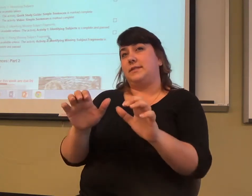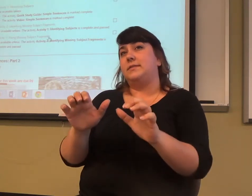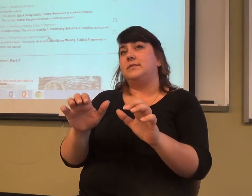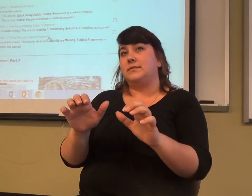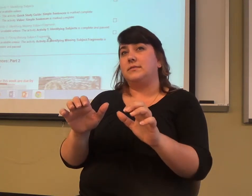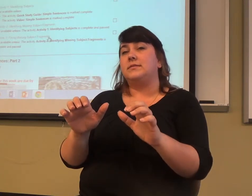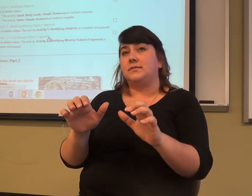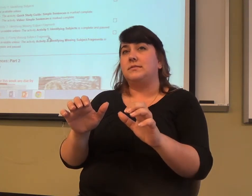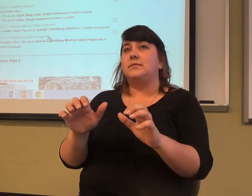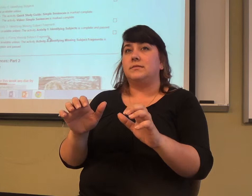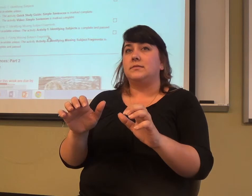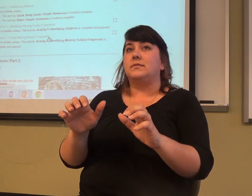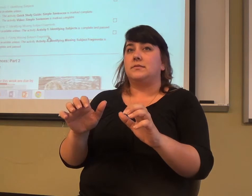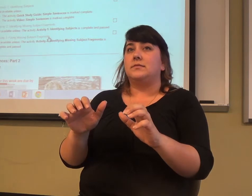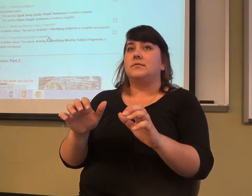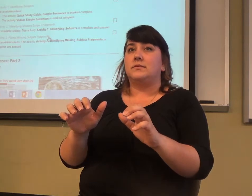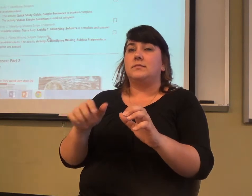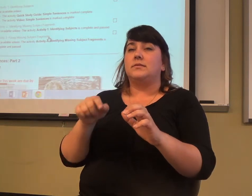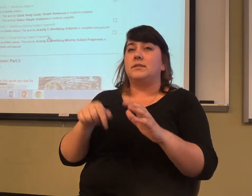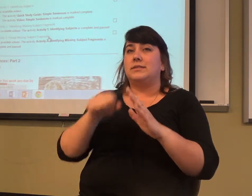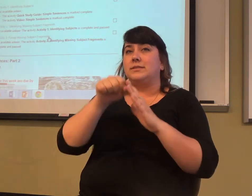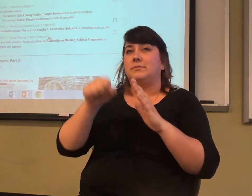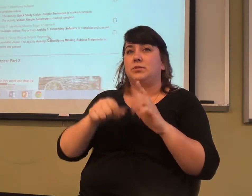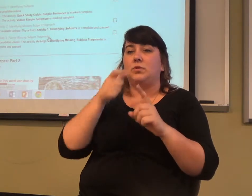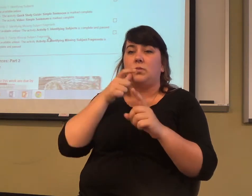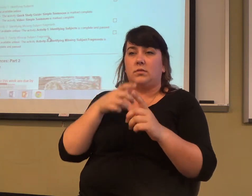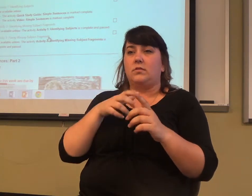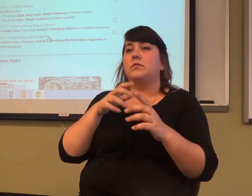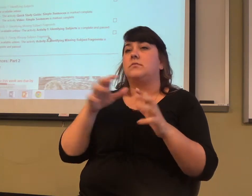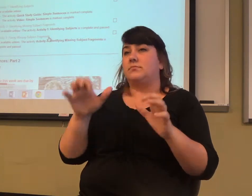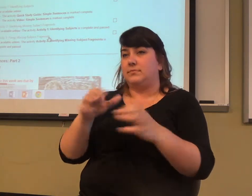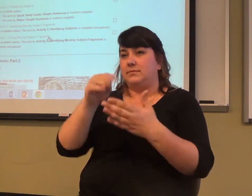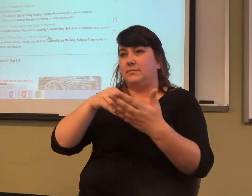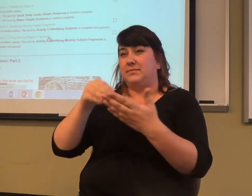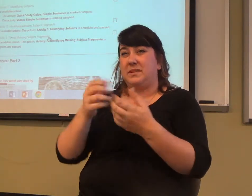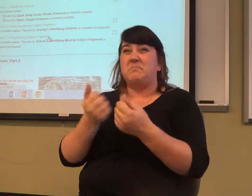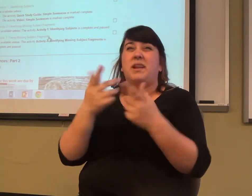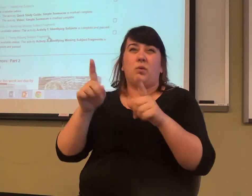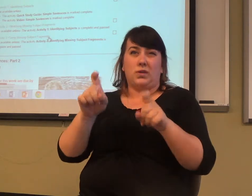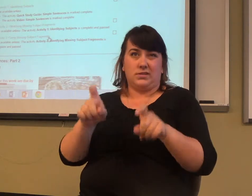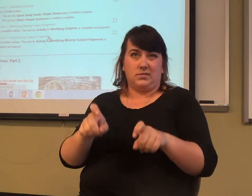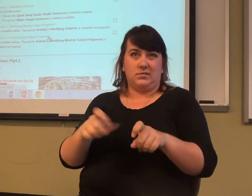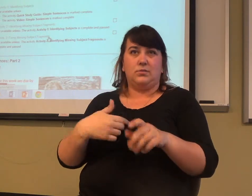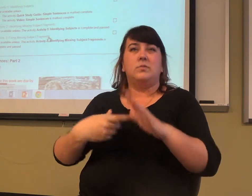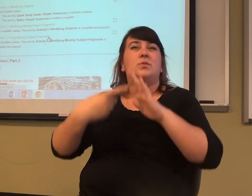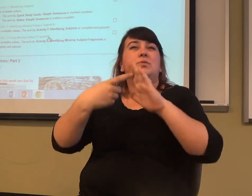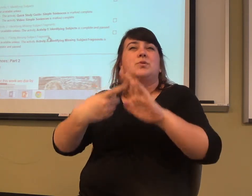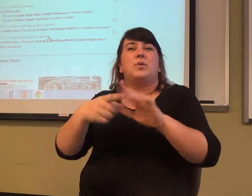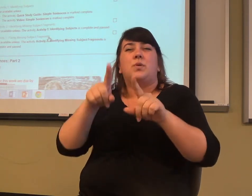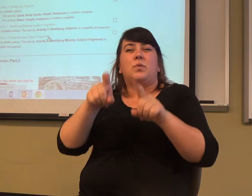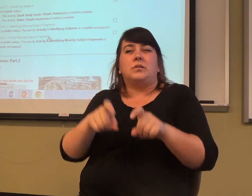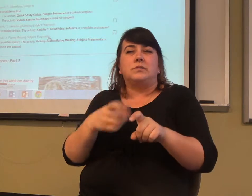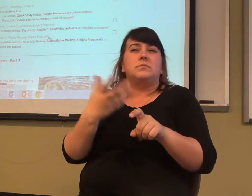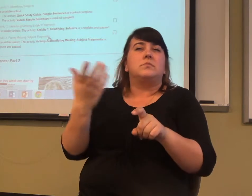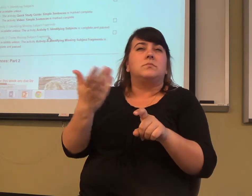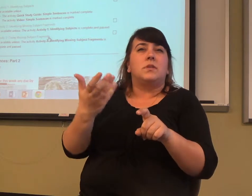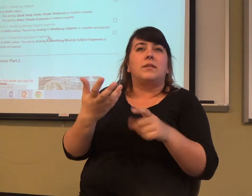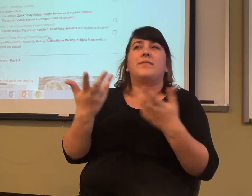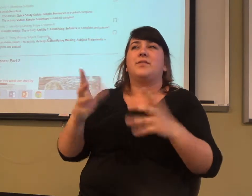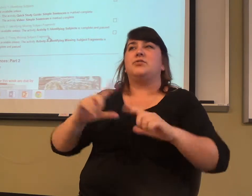that you'll be completing over the course of the semester. A lot of it's these quizzes though, so I want to show you a couple of features of the quiz, and then I'm going to let you guys go.